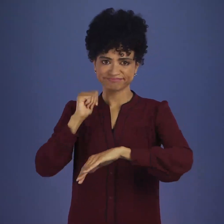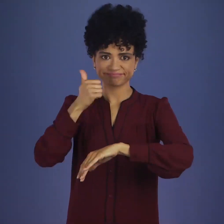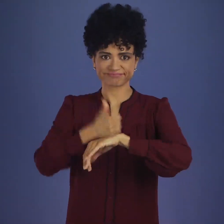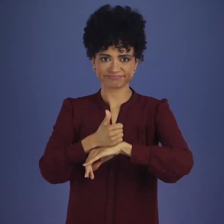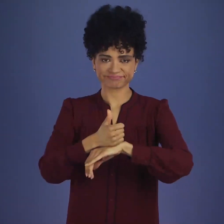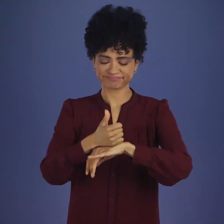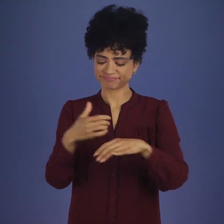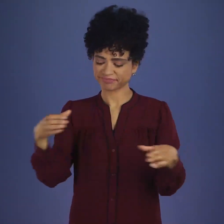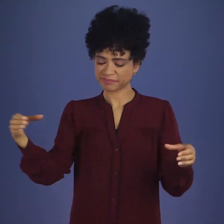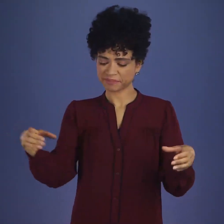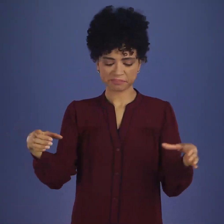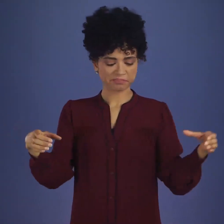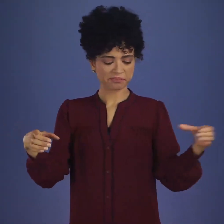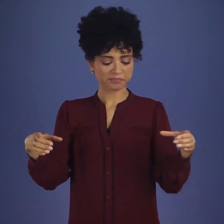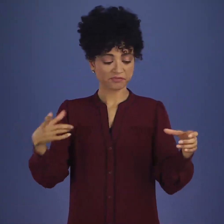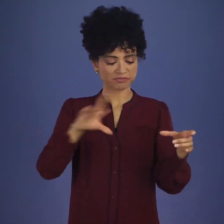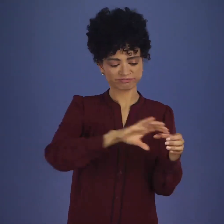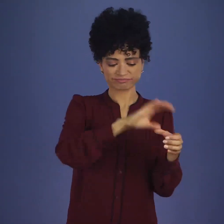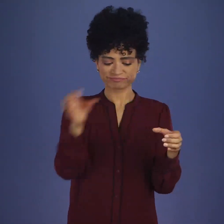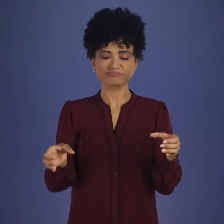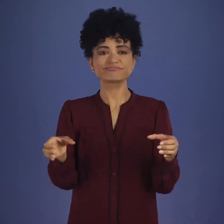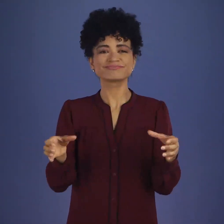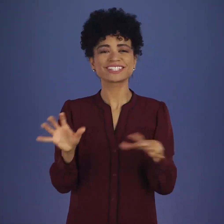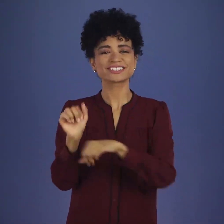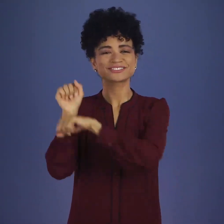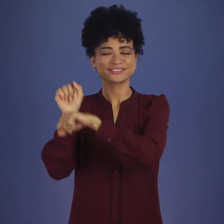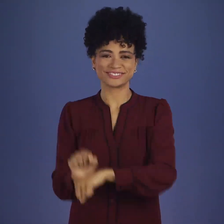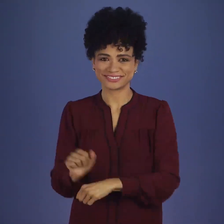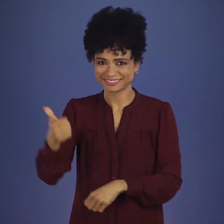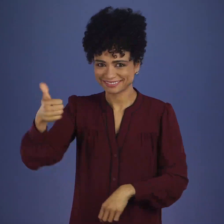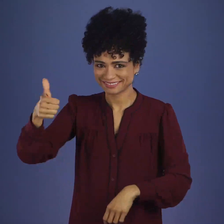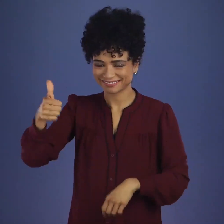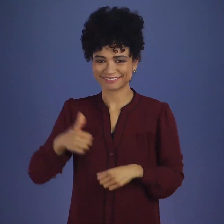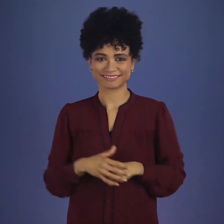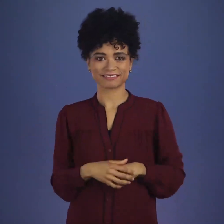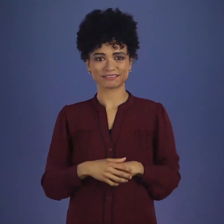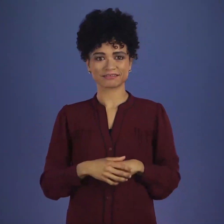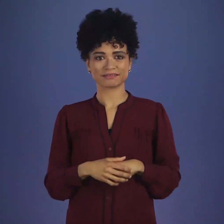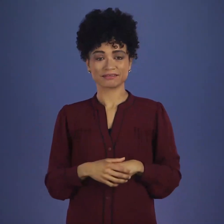Thus was laid the cornerstone for Tradition 10.